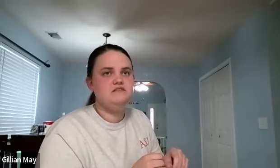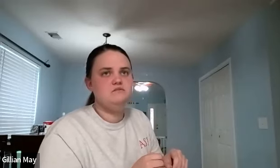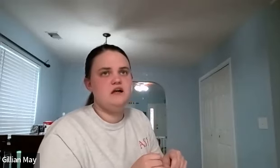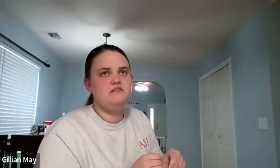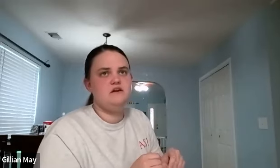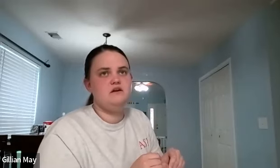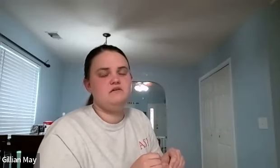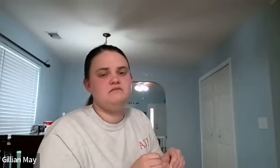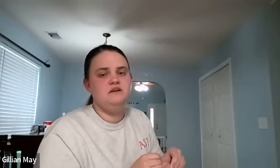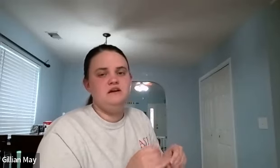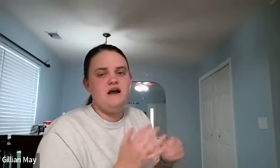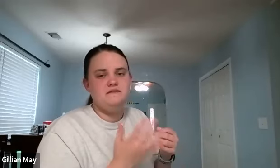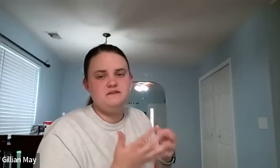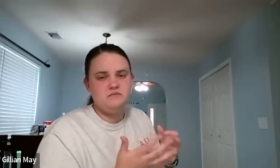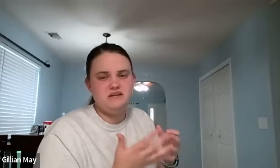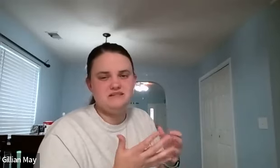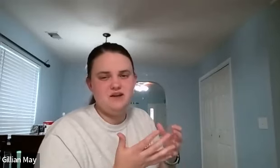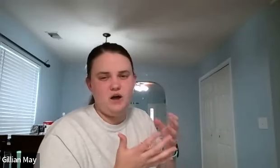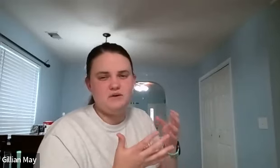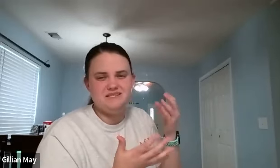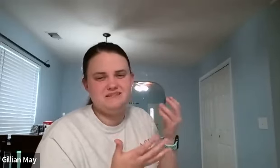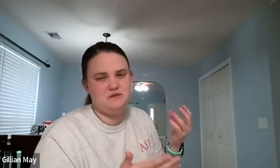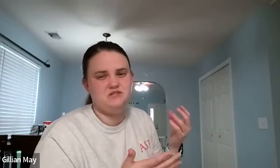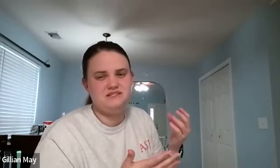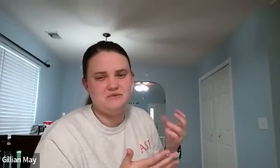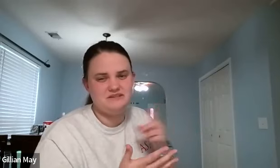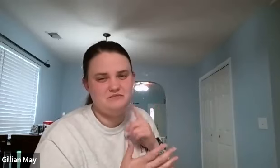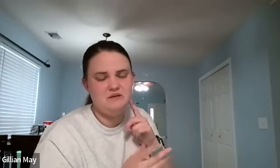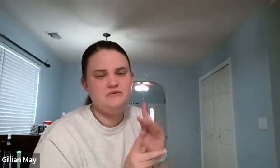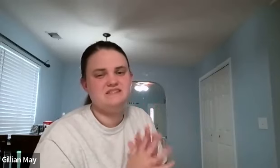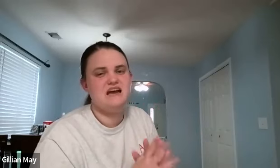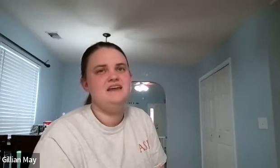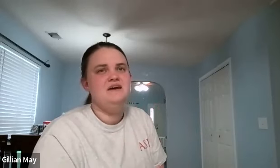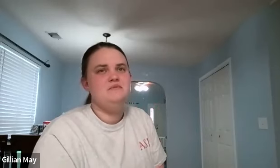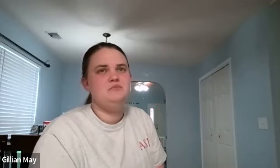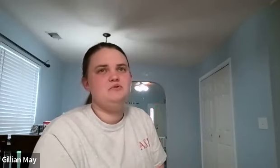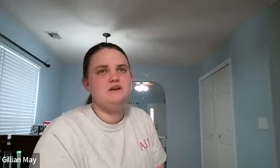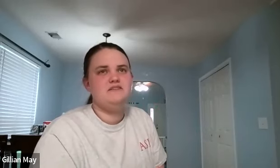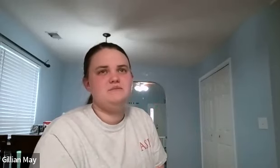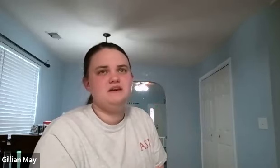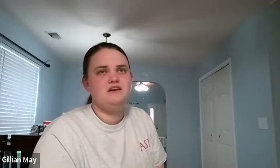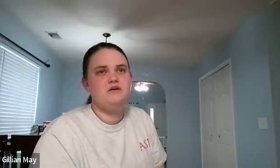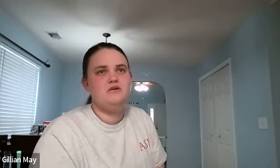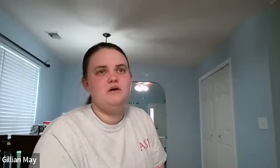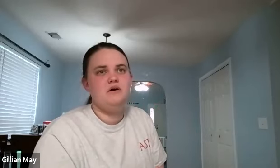them like I feel like the biggest common misconception is that with deaf people is that people look at them and go,